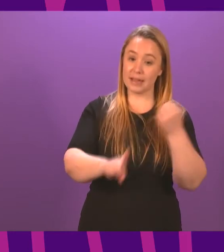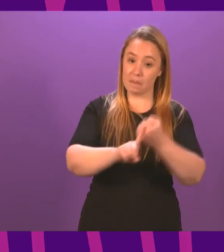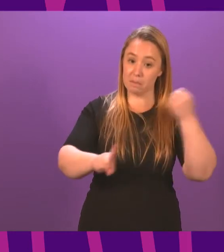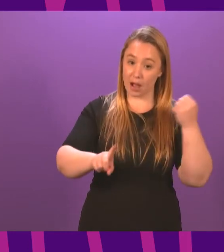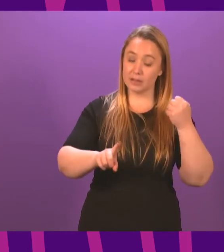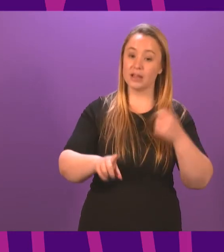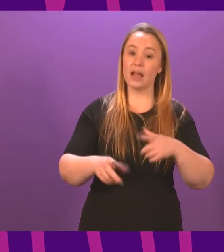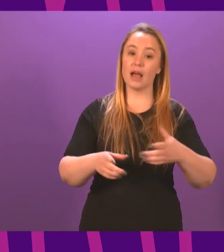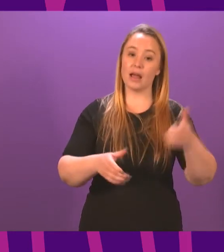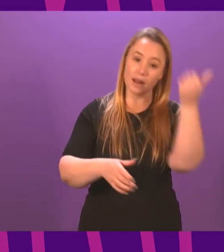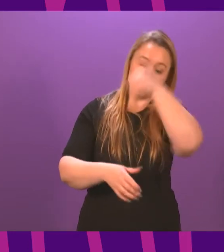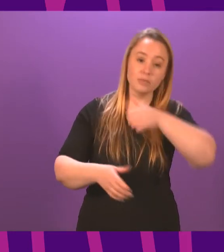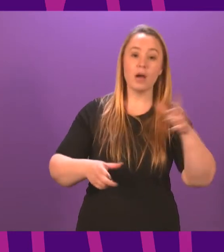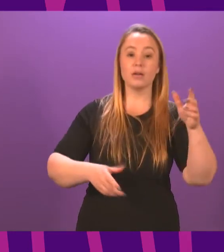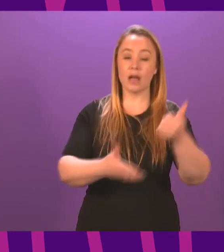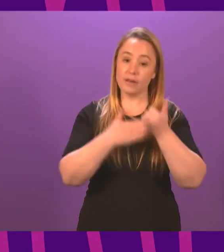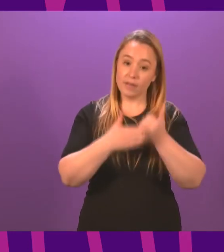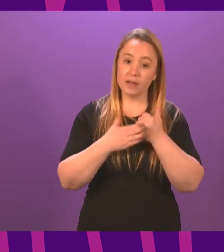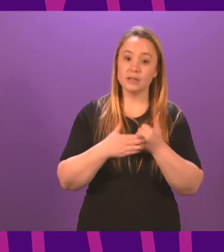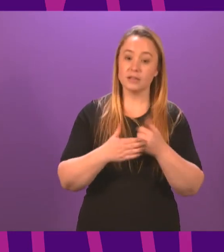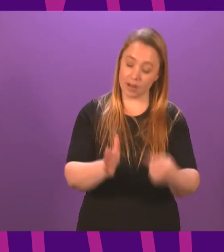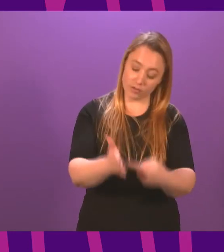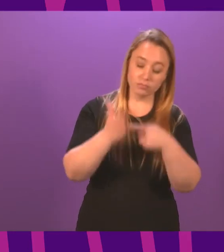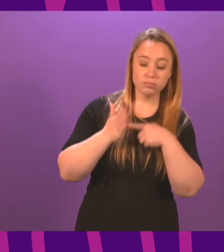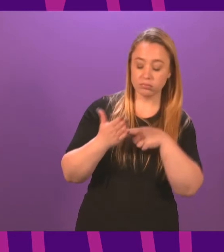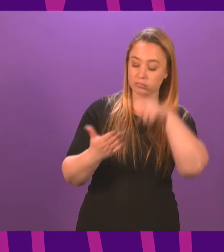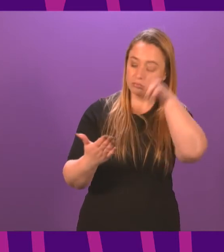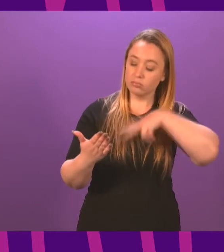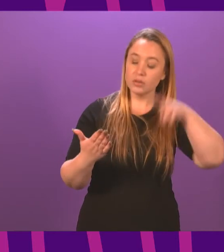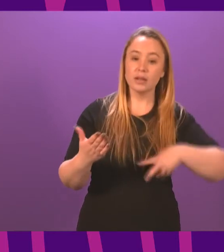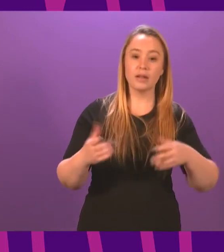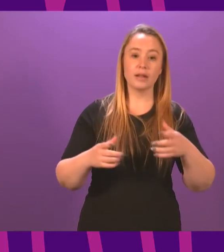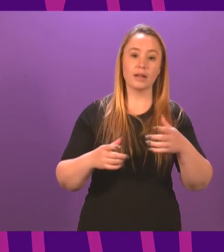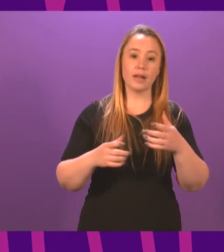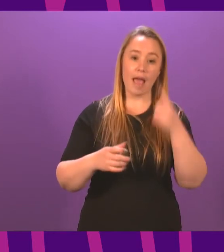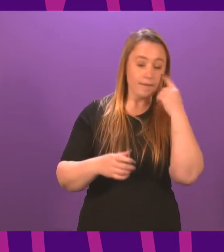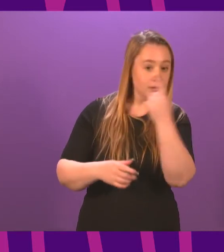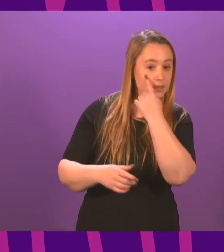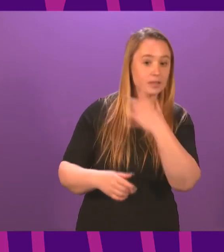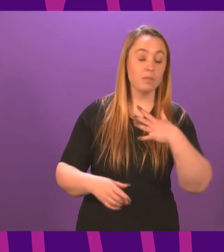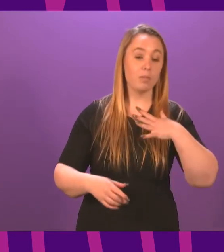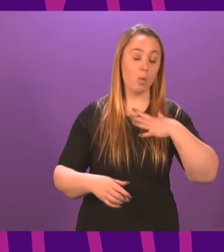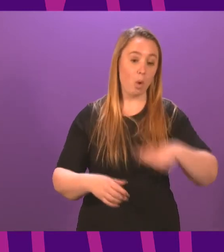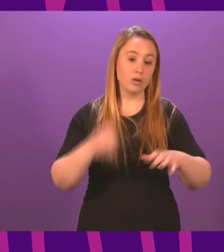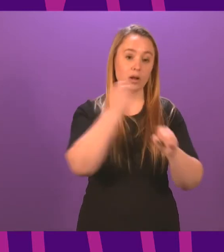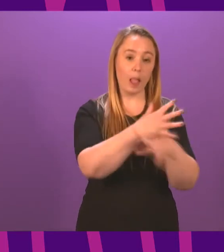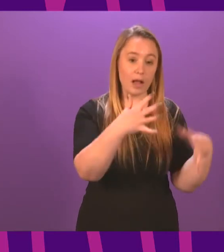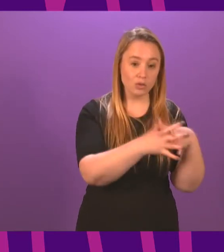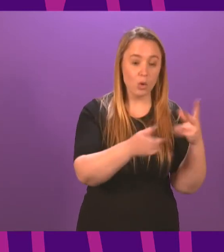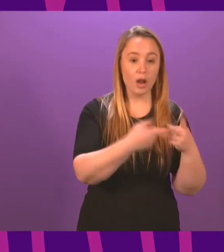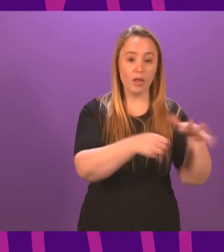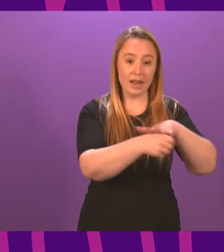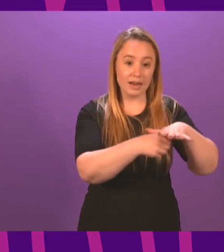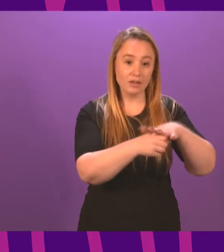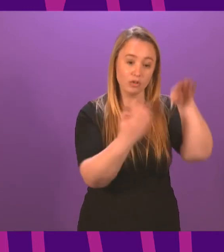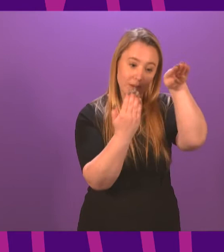advice. I also accept the easiest way to get gyms back full-time and permanent is to get Glasgow and other local areas to level